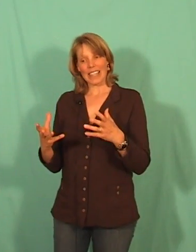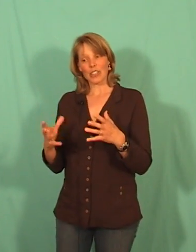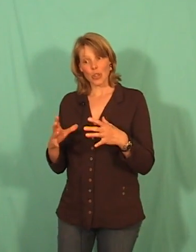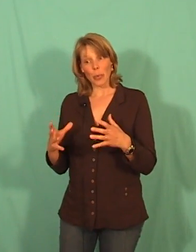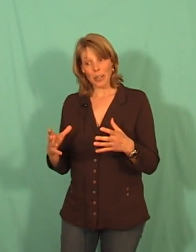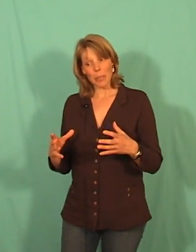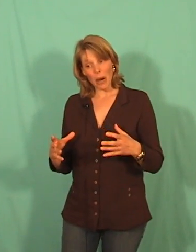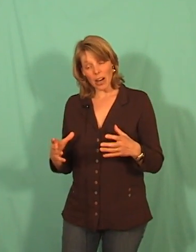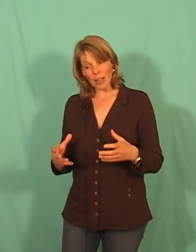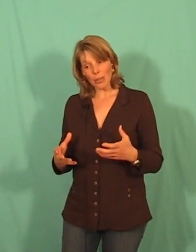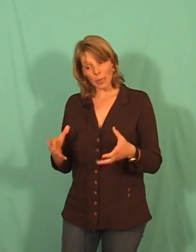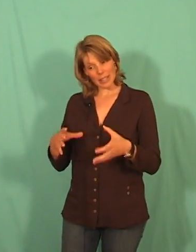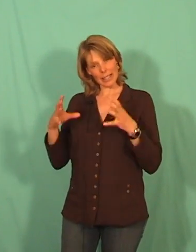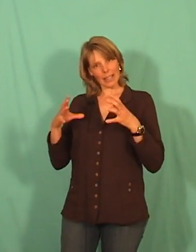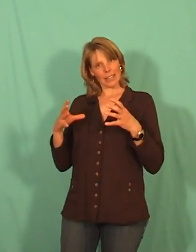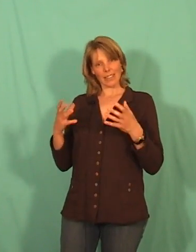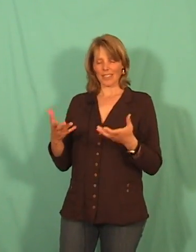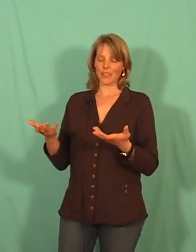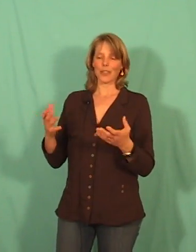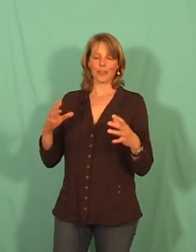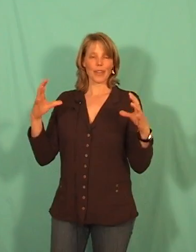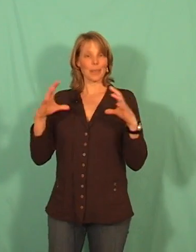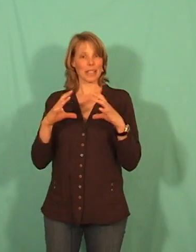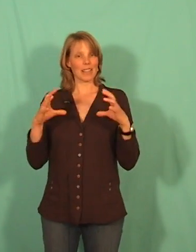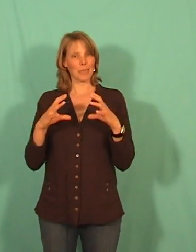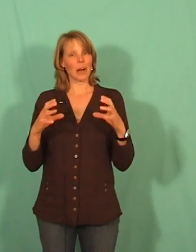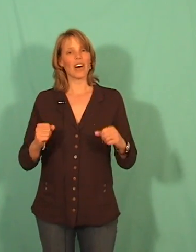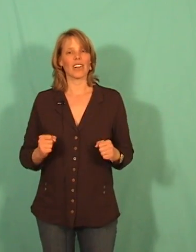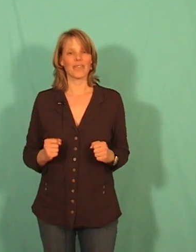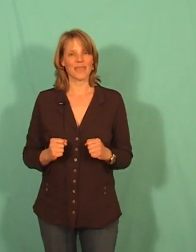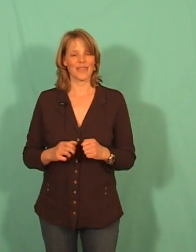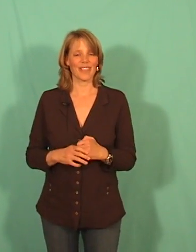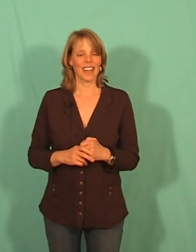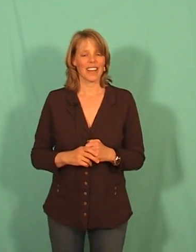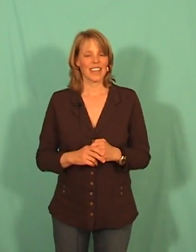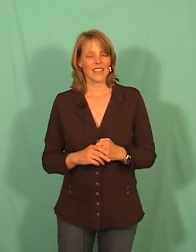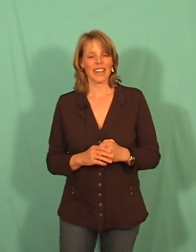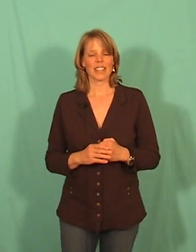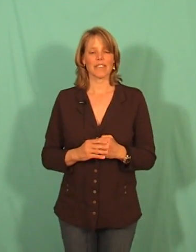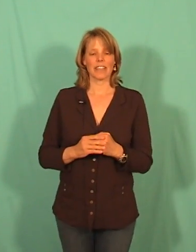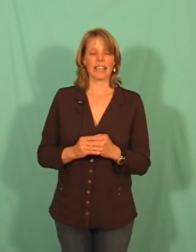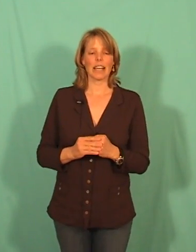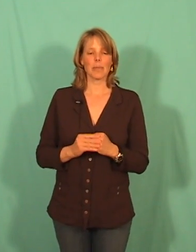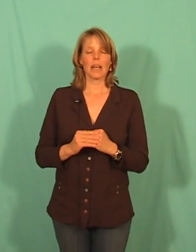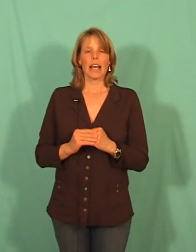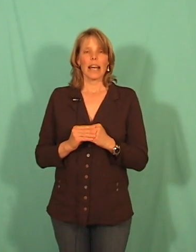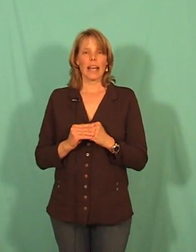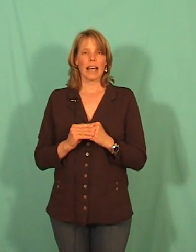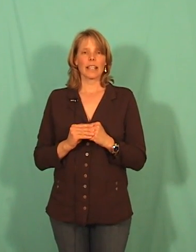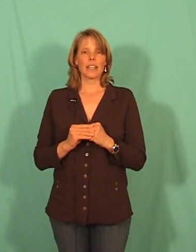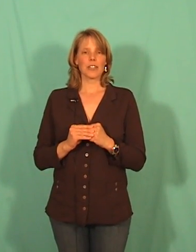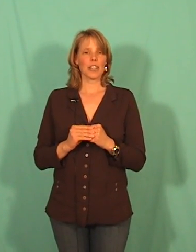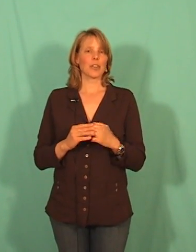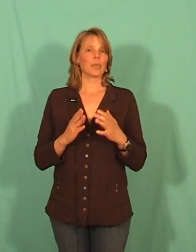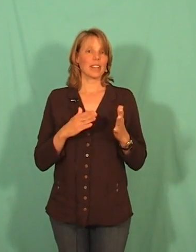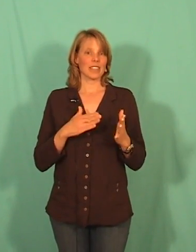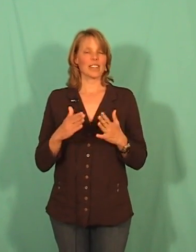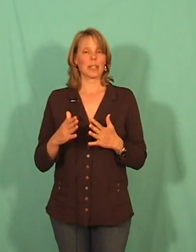do you want the ball? What is this? And, they might sign ball. So that's a fun game. And here's another one that's going to